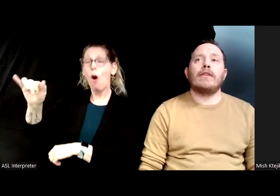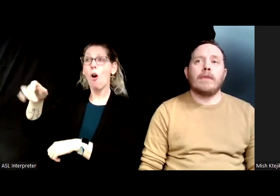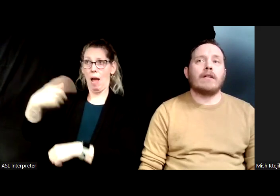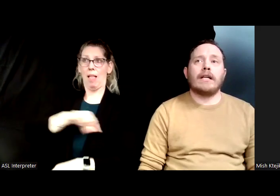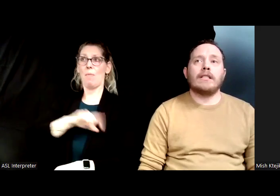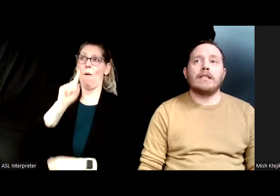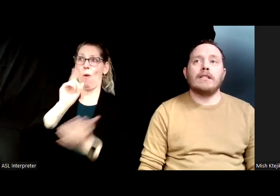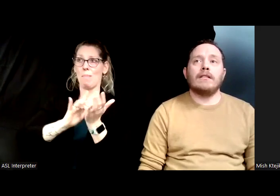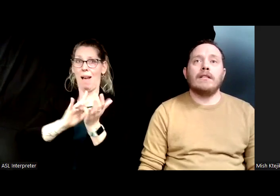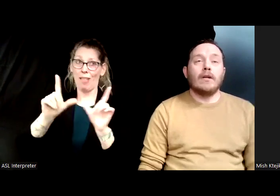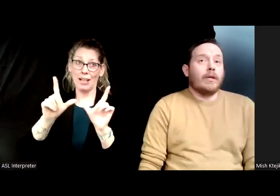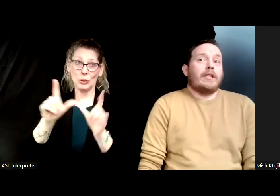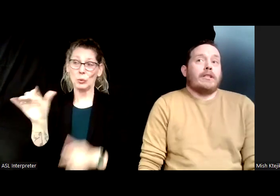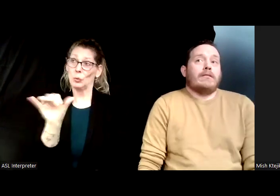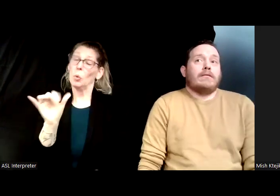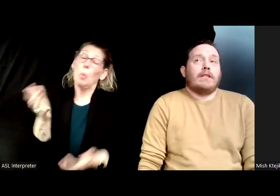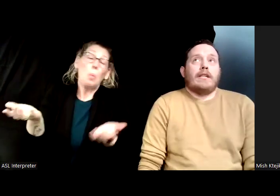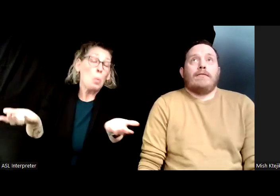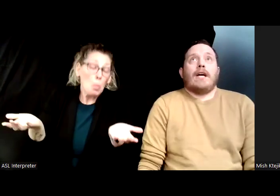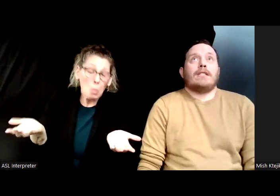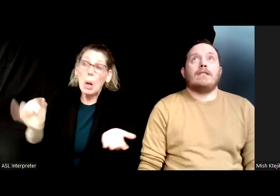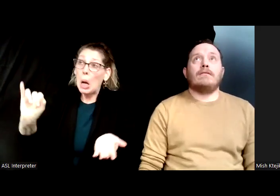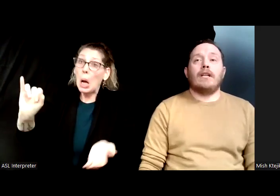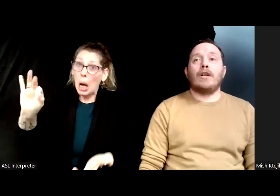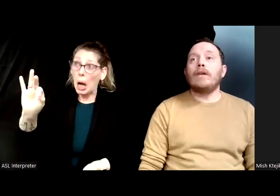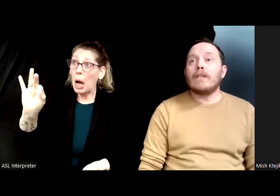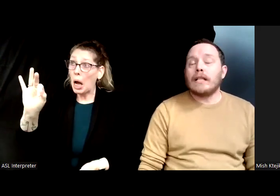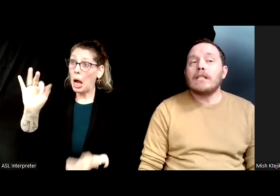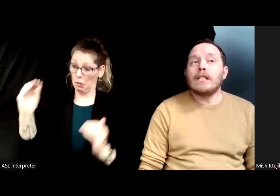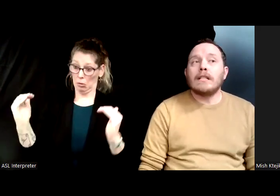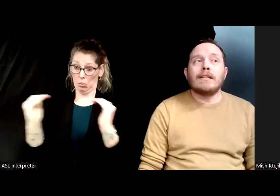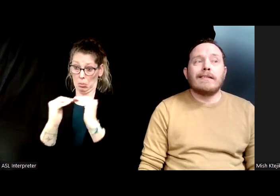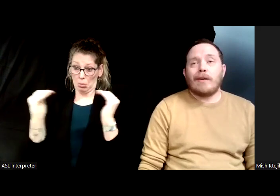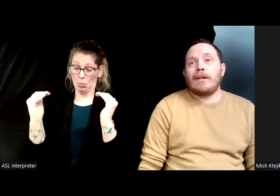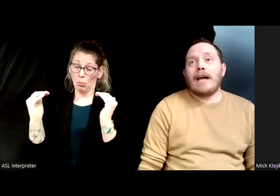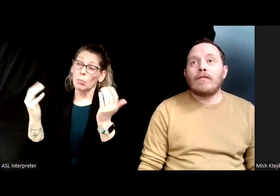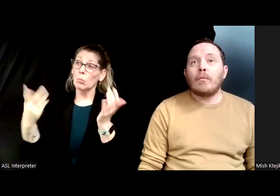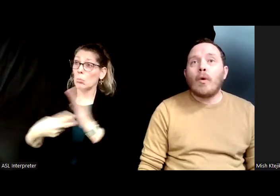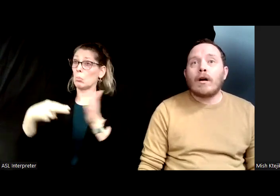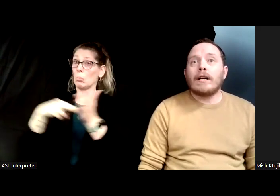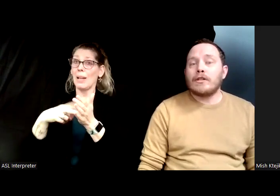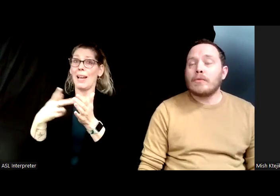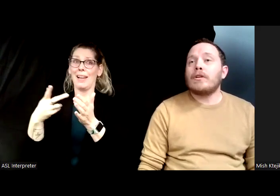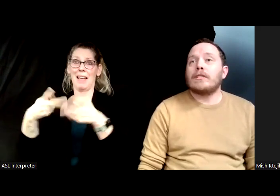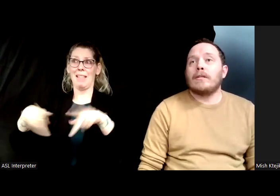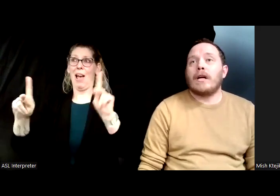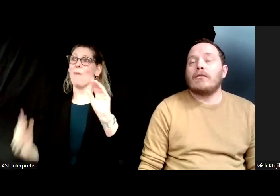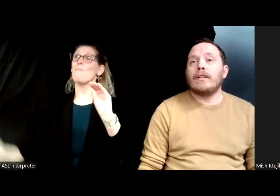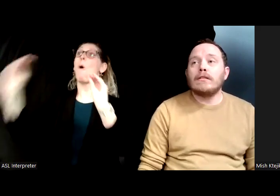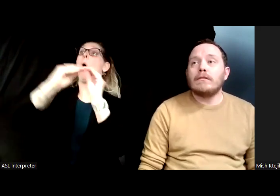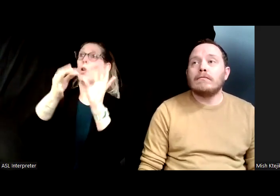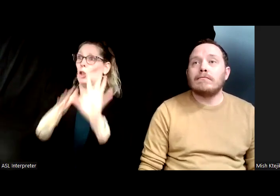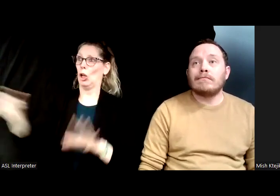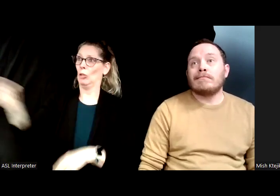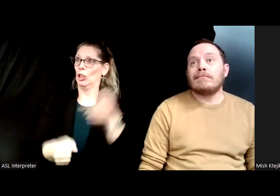eligible for the medical license. Which, if that's an equivalent, that would allow for more interpreters in the medical